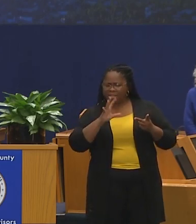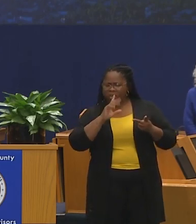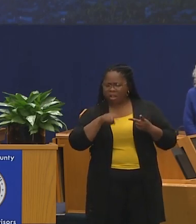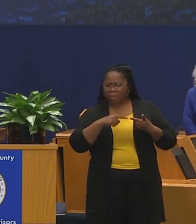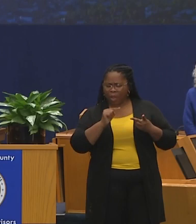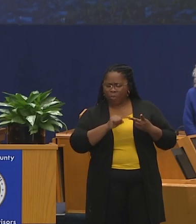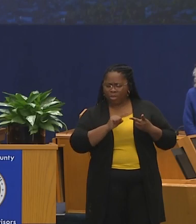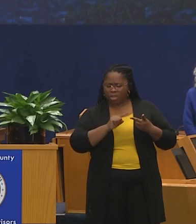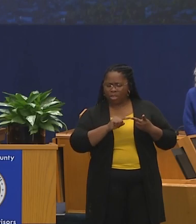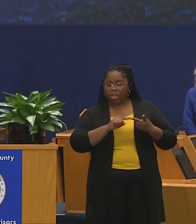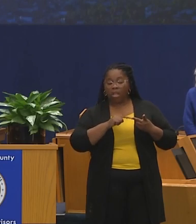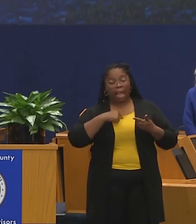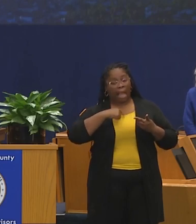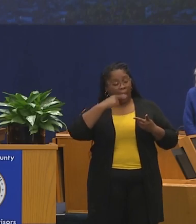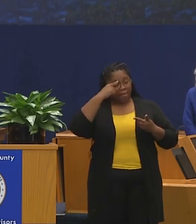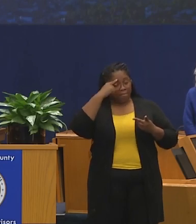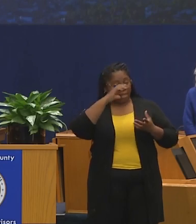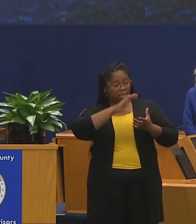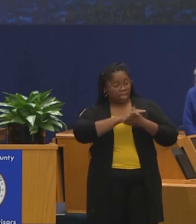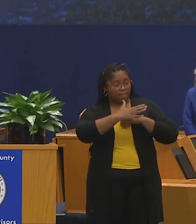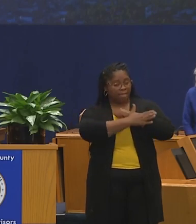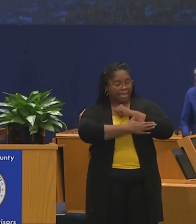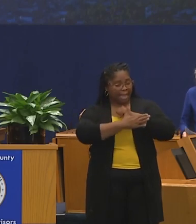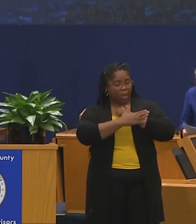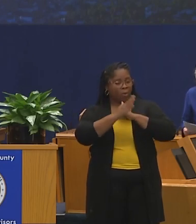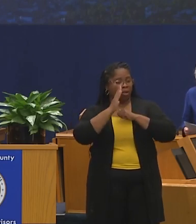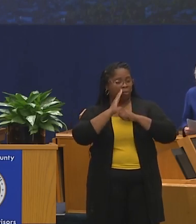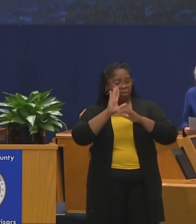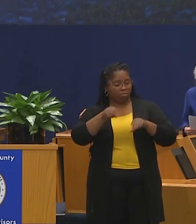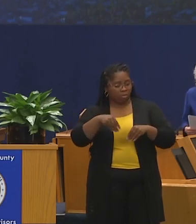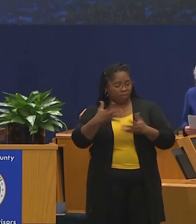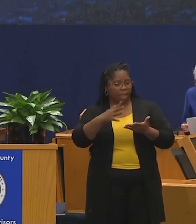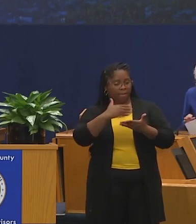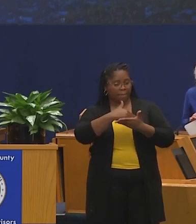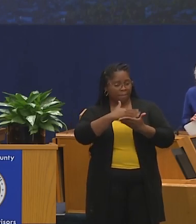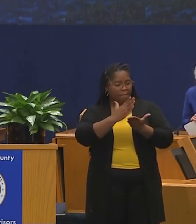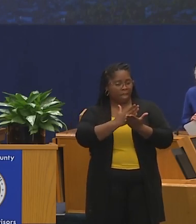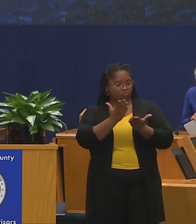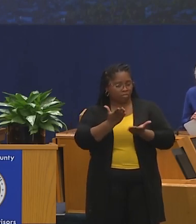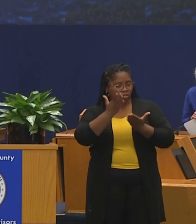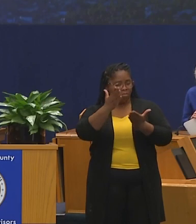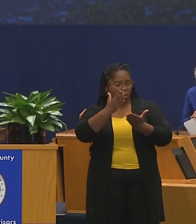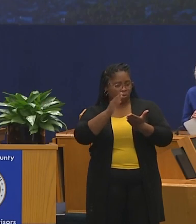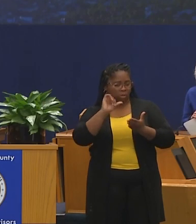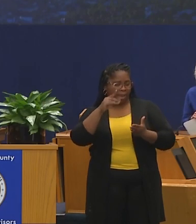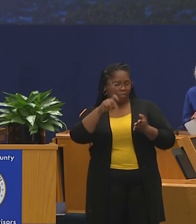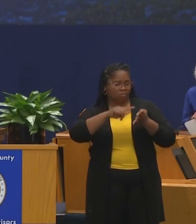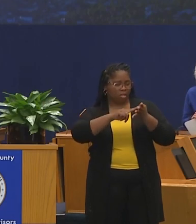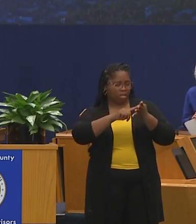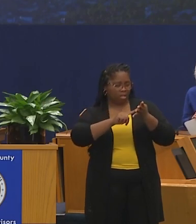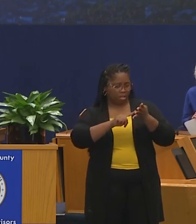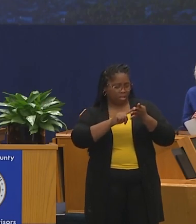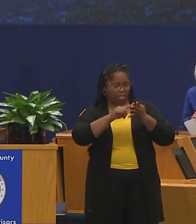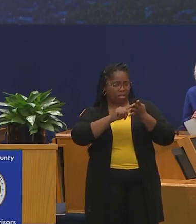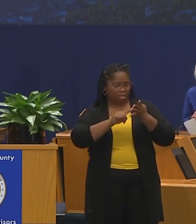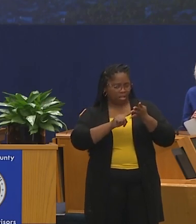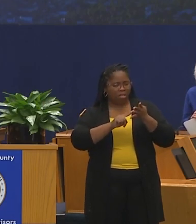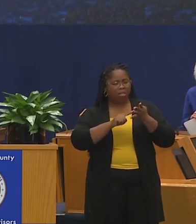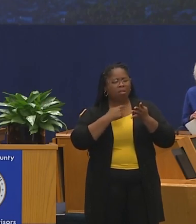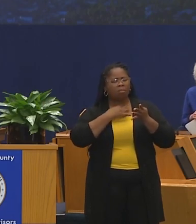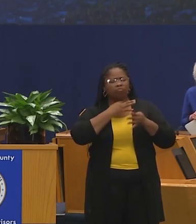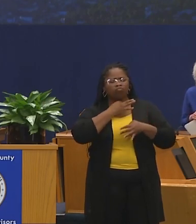this, I believe that the county would be putting out its latest budget proposal mid-April, and I'd like to find out,